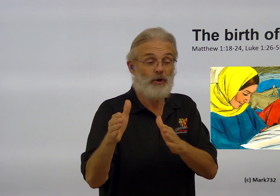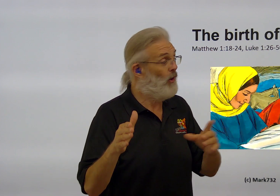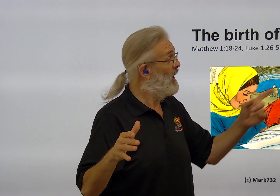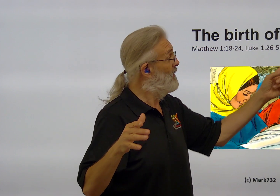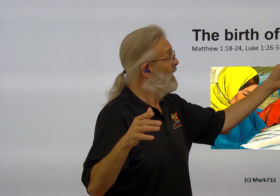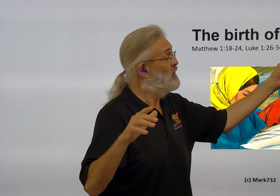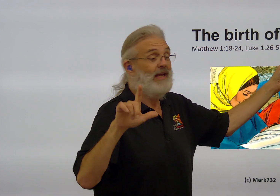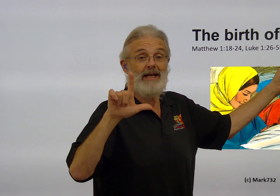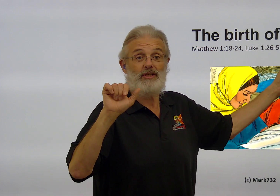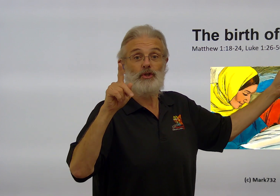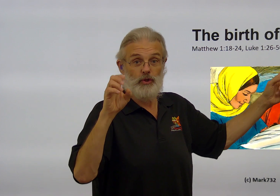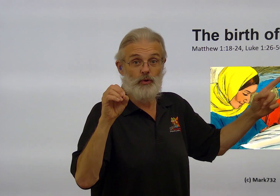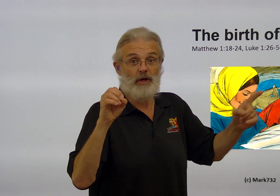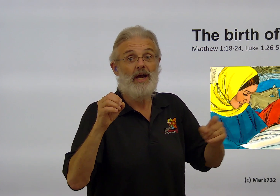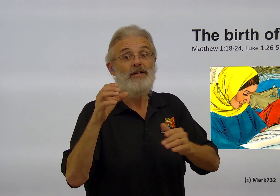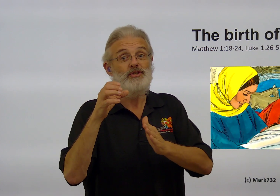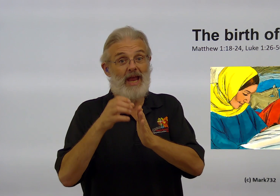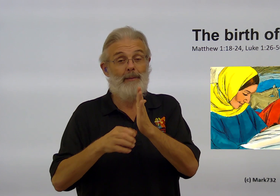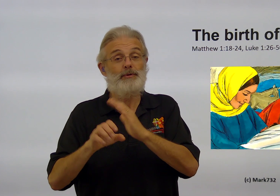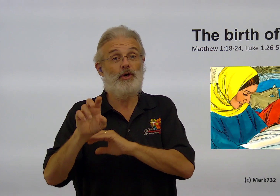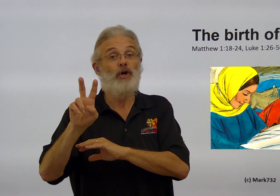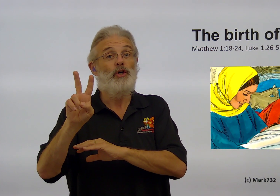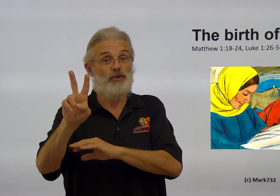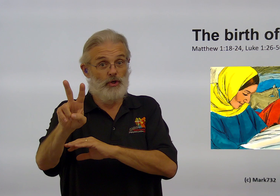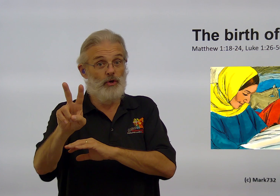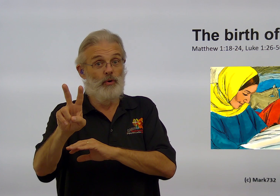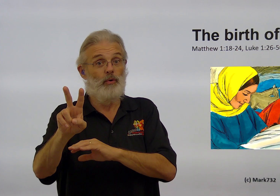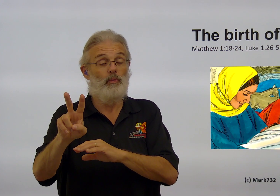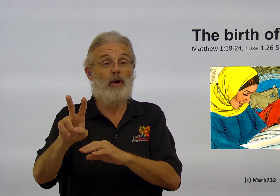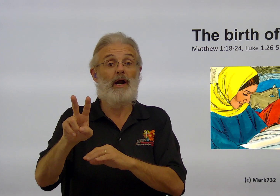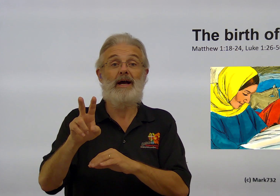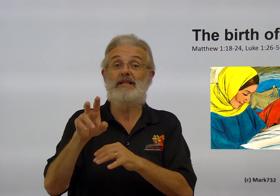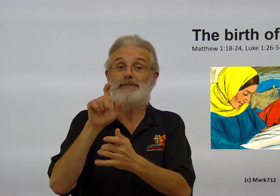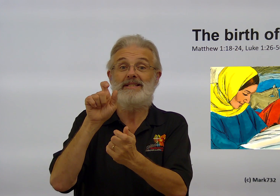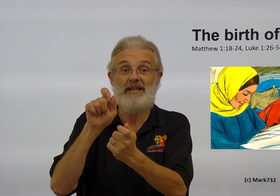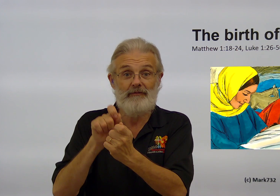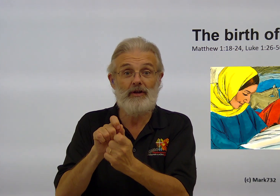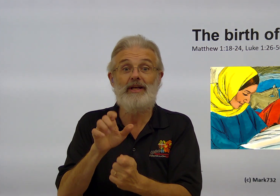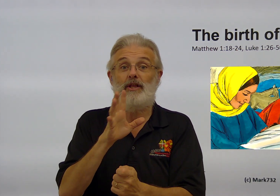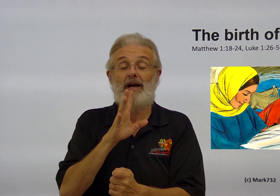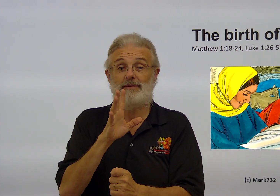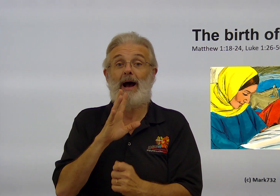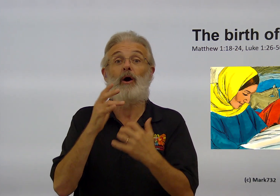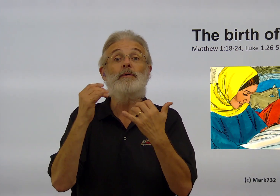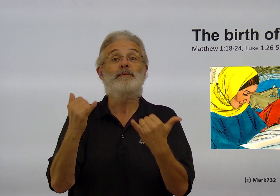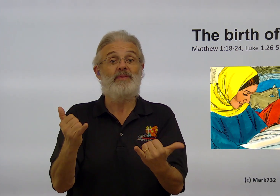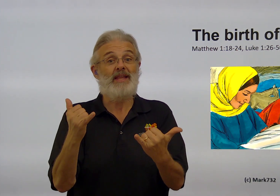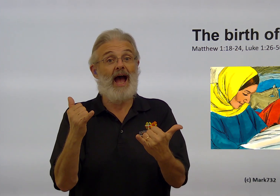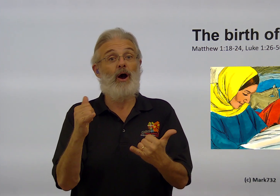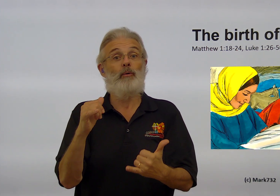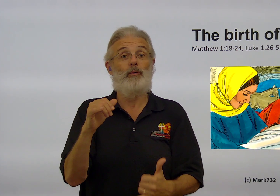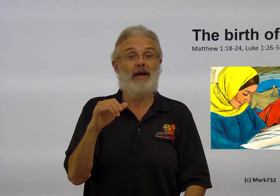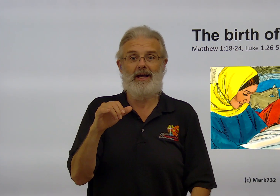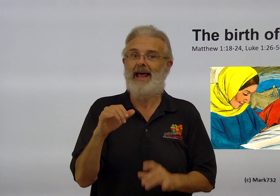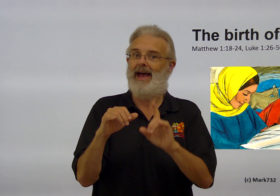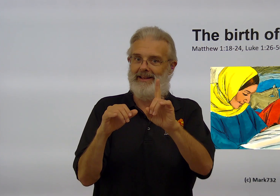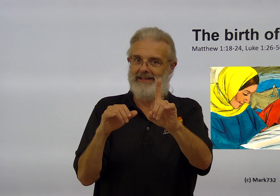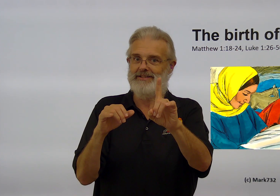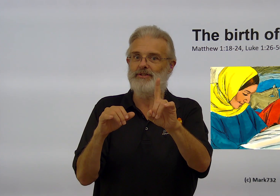story, and then you get to Luke chapter 2, where it specifically talks about now when, and this is where